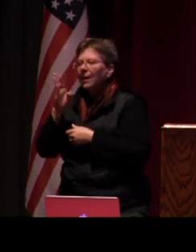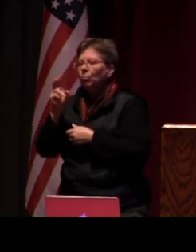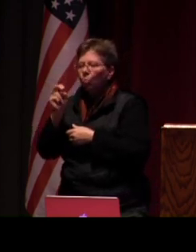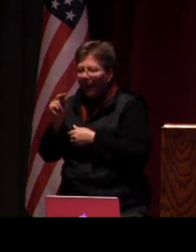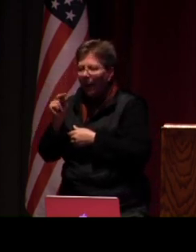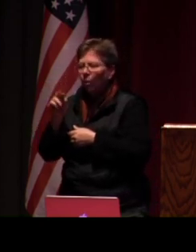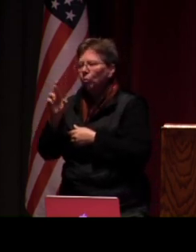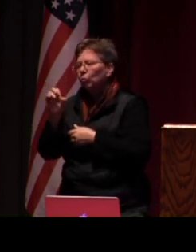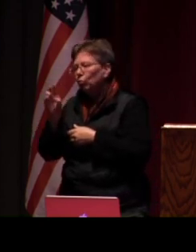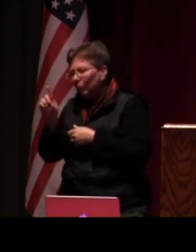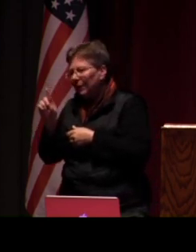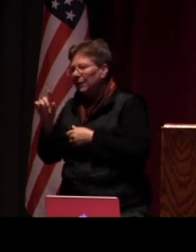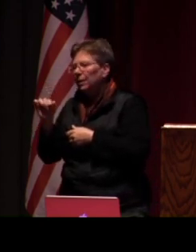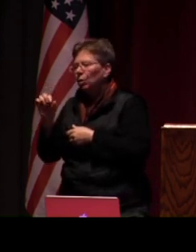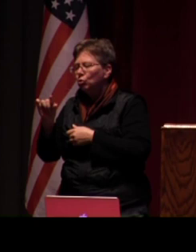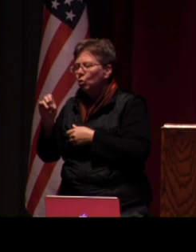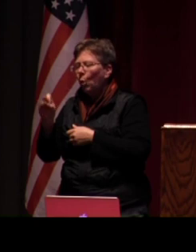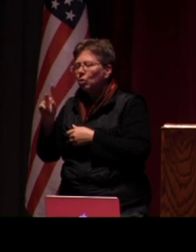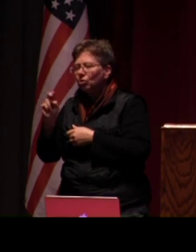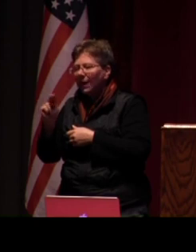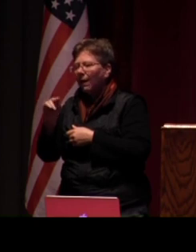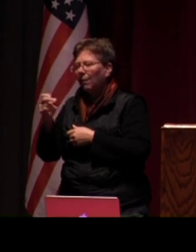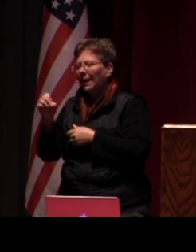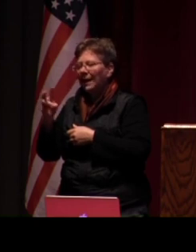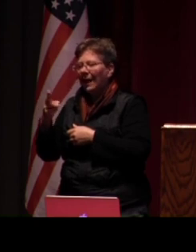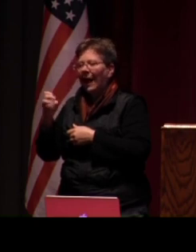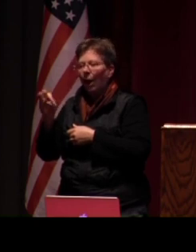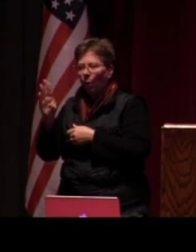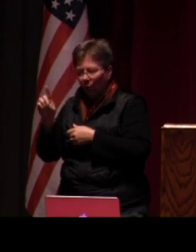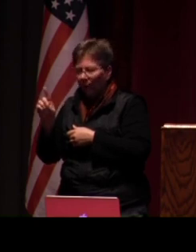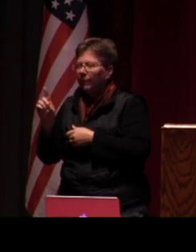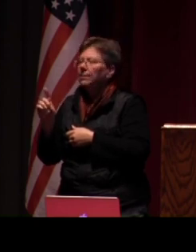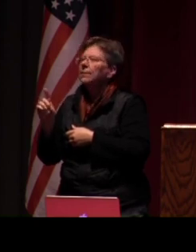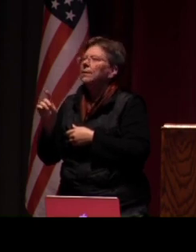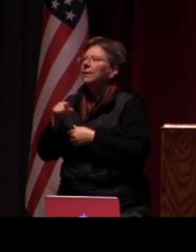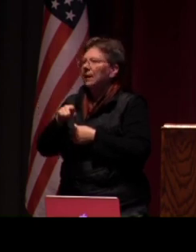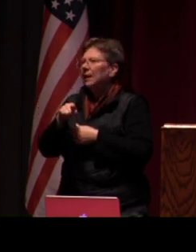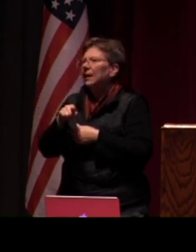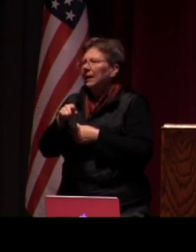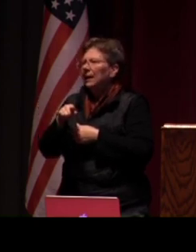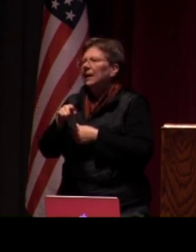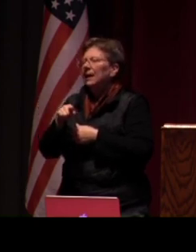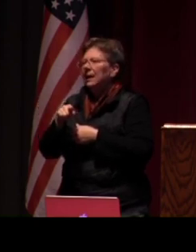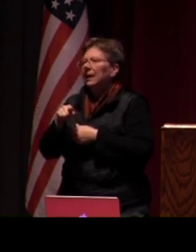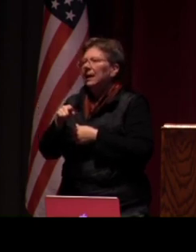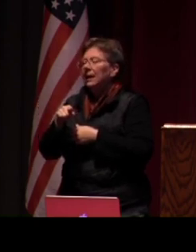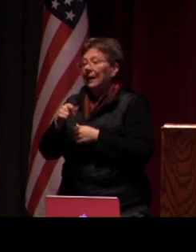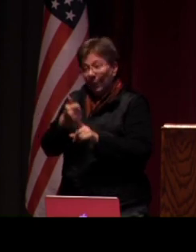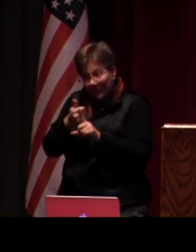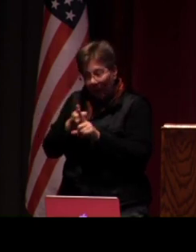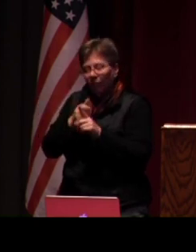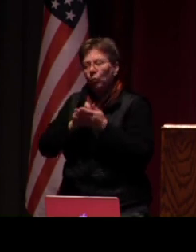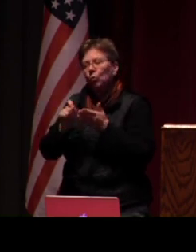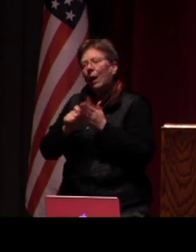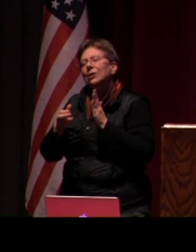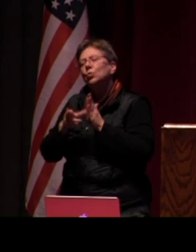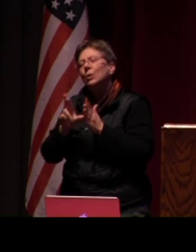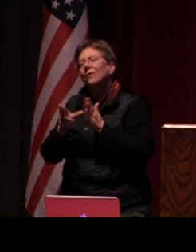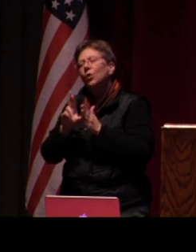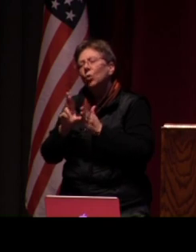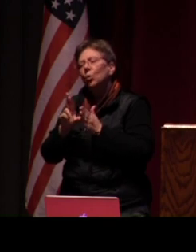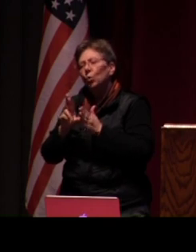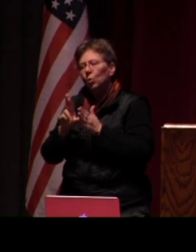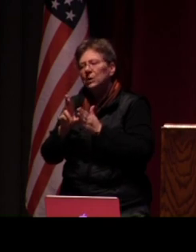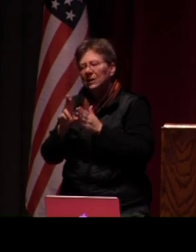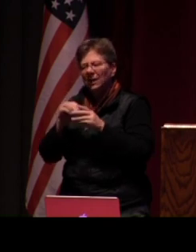Reed, Georgetown, and Howard. In addition to his numerous reviews in academic journals, he is a regular reviewer